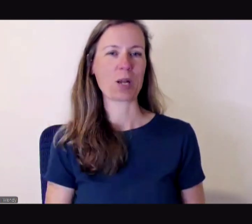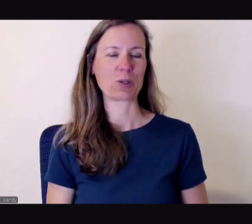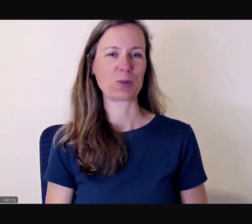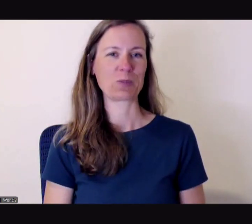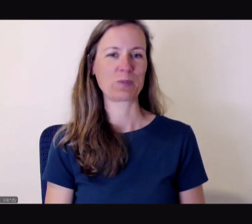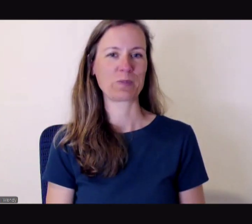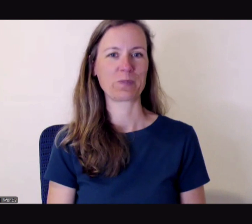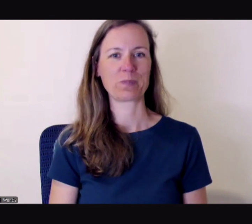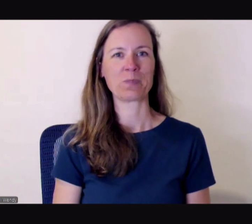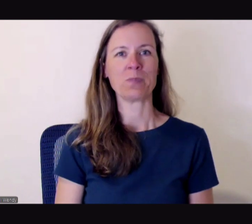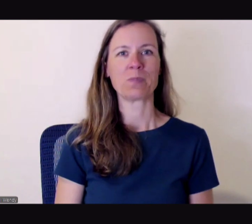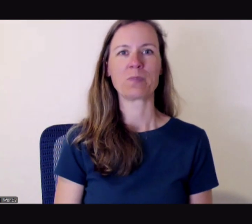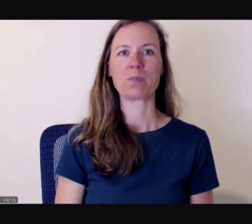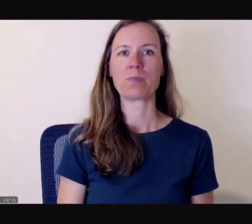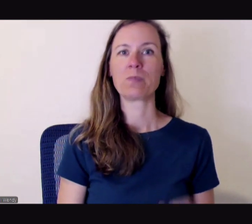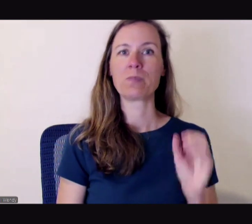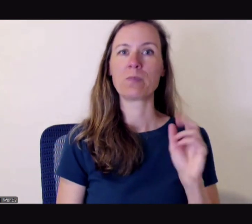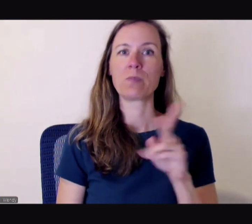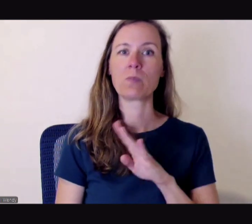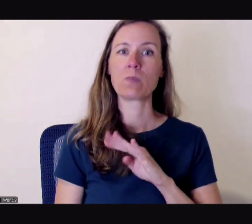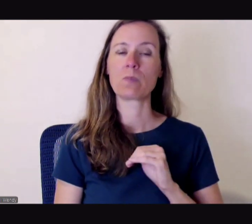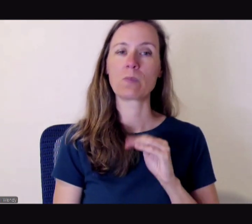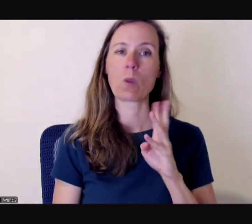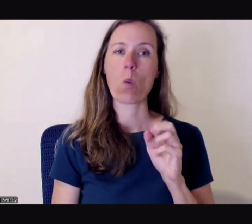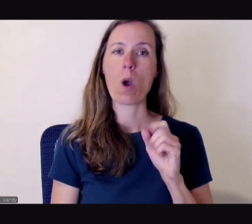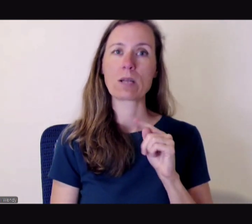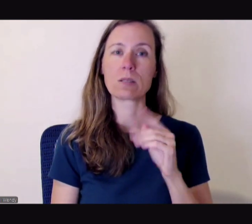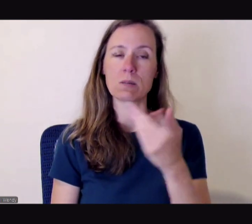Excellent. Other council, Vice Mayor Briner.